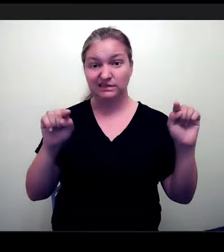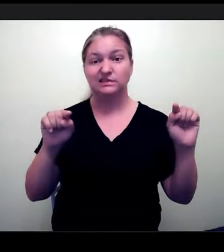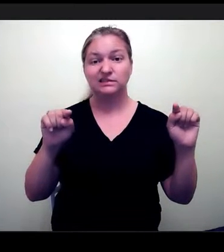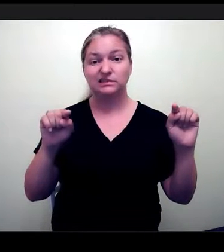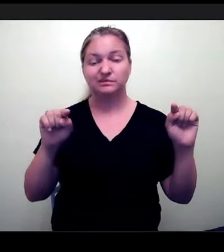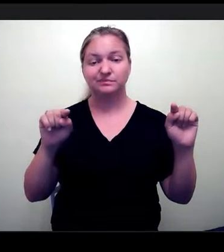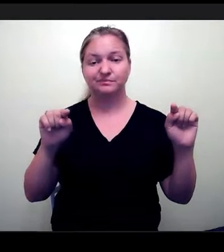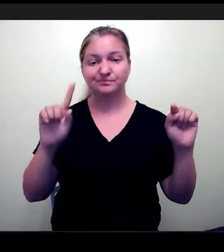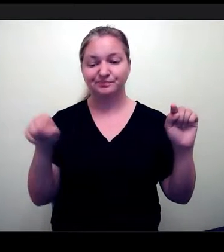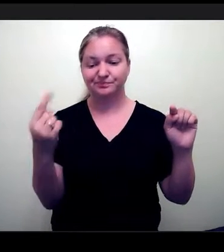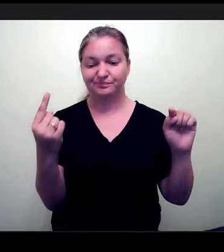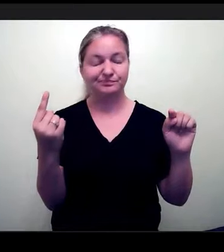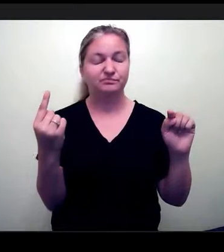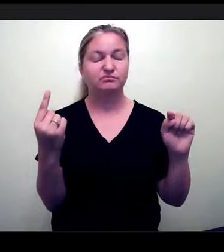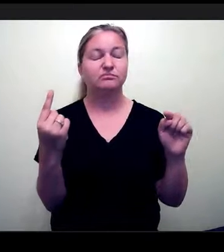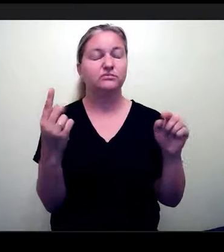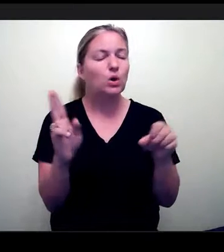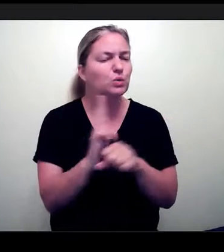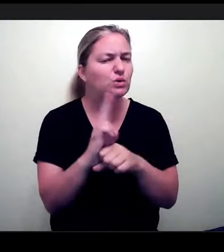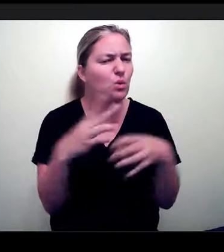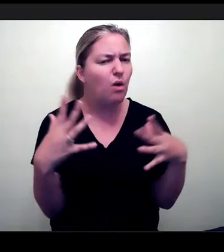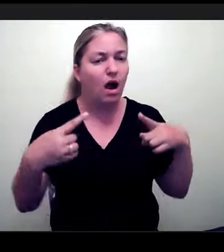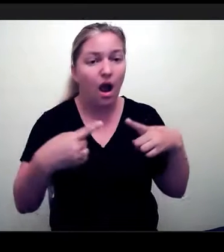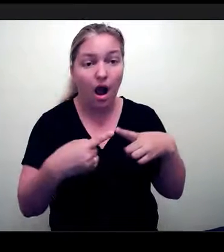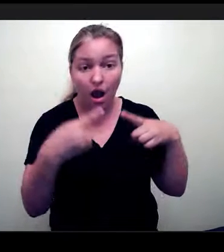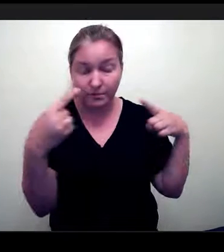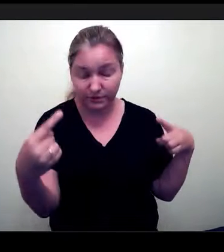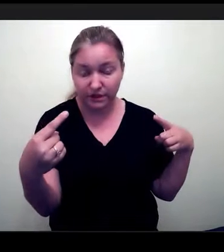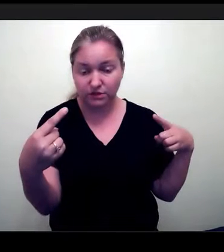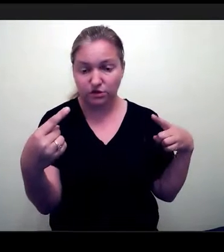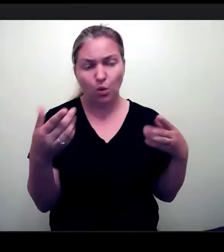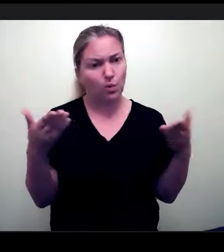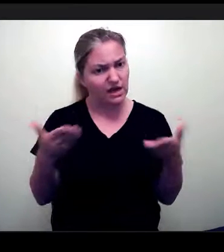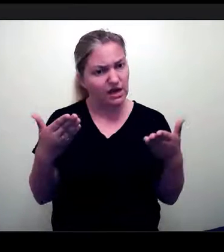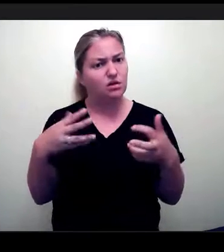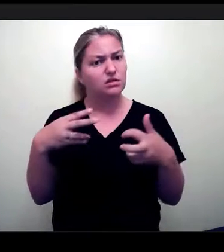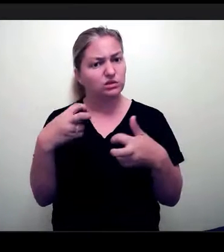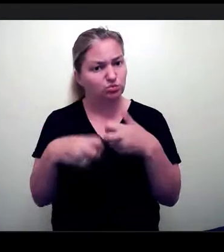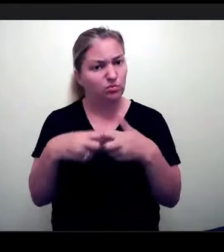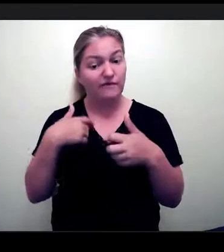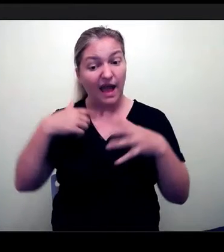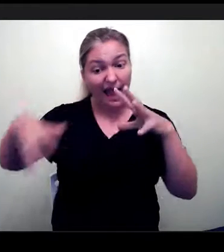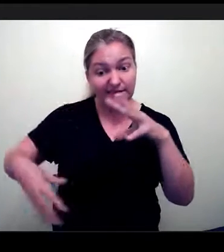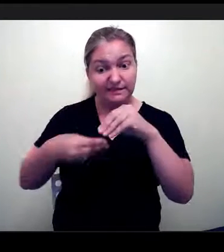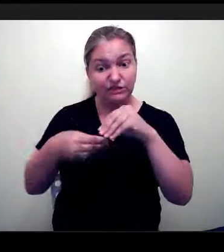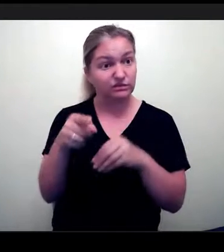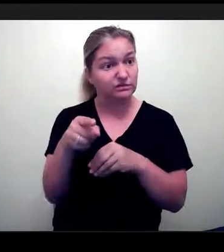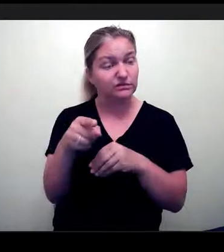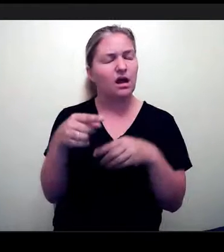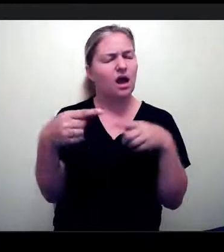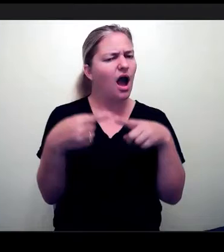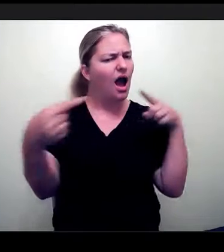equal sign using the inverse operation. So in this problem, we have addition, and the